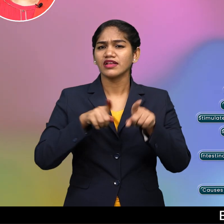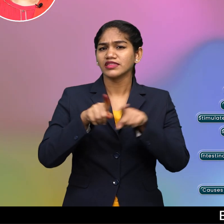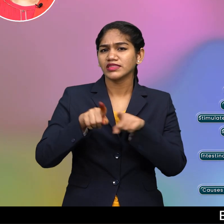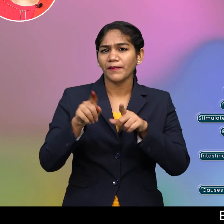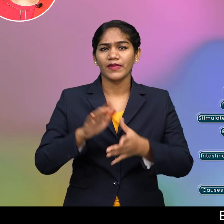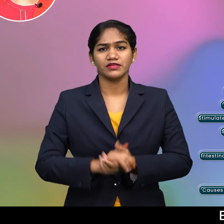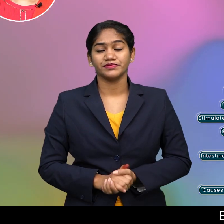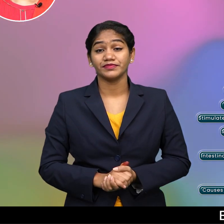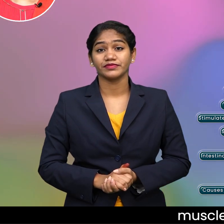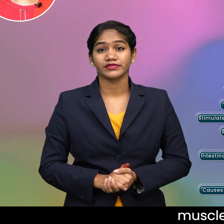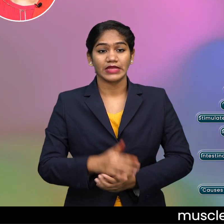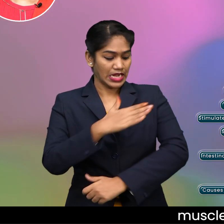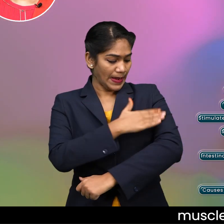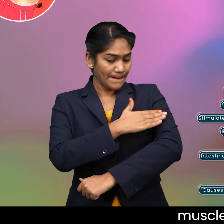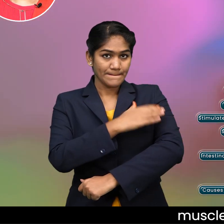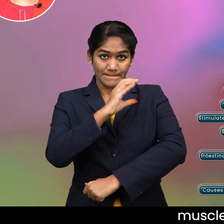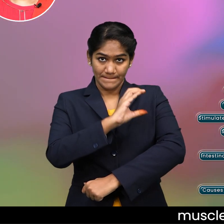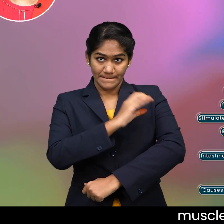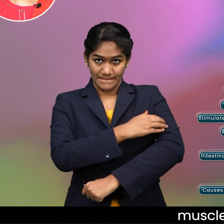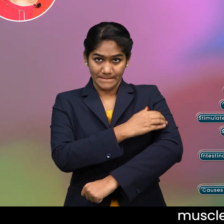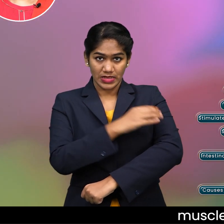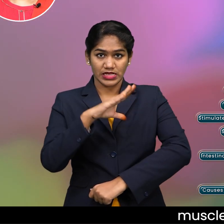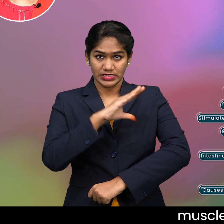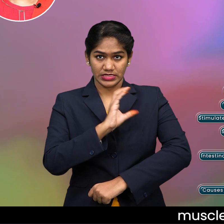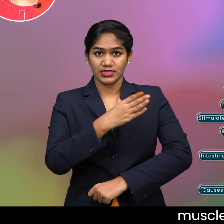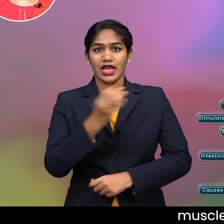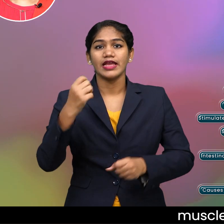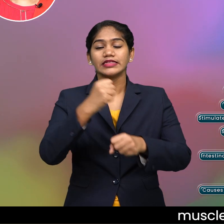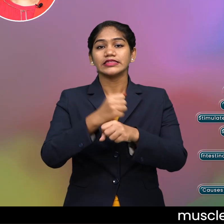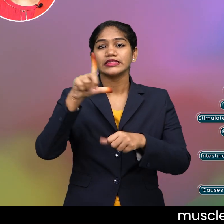Example, muscles and glands.